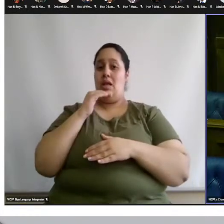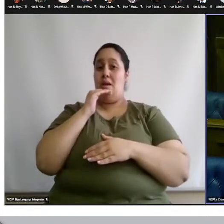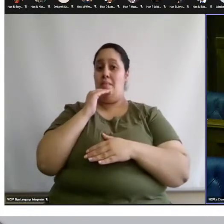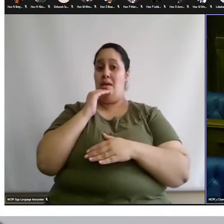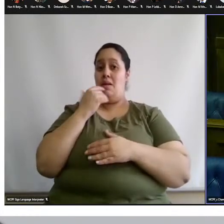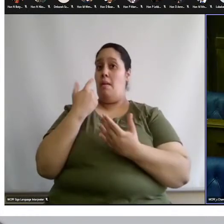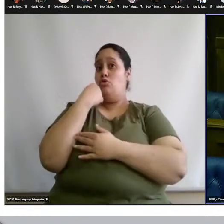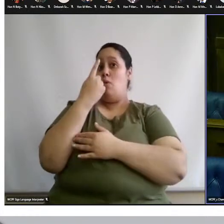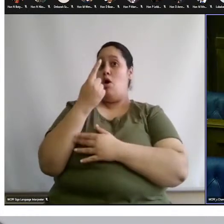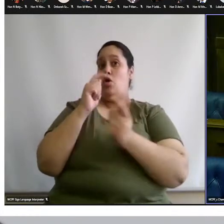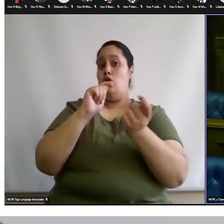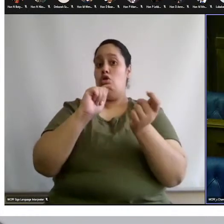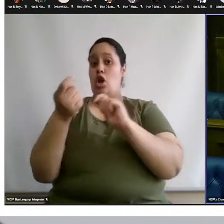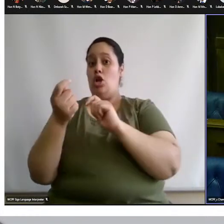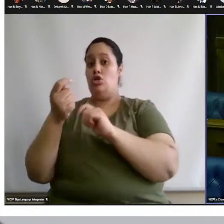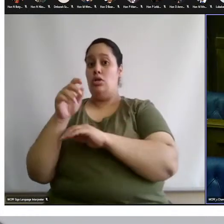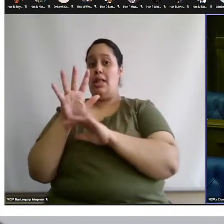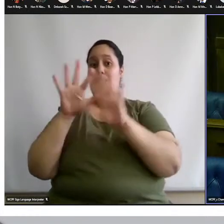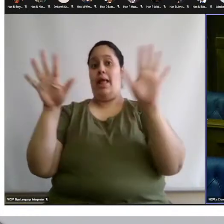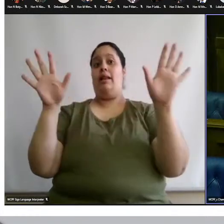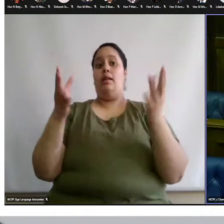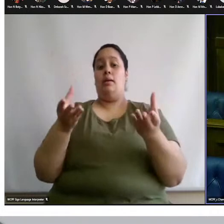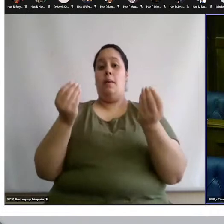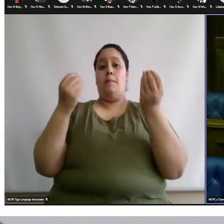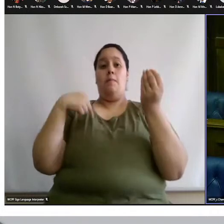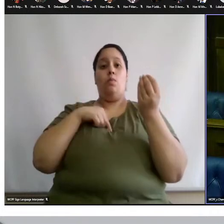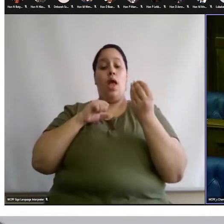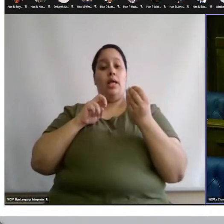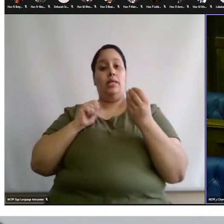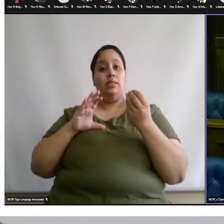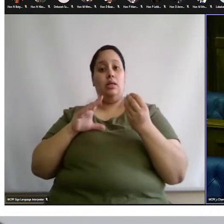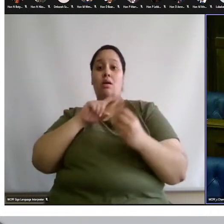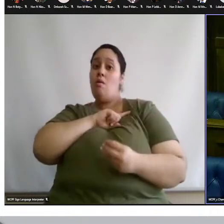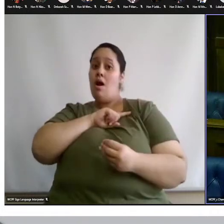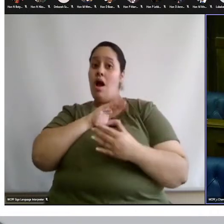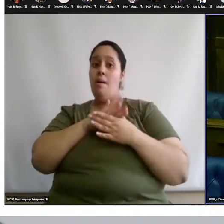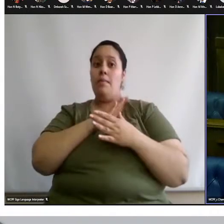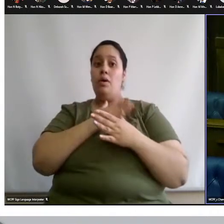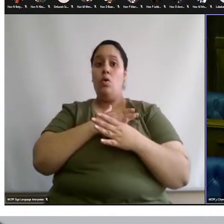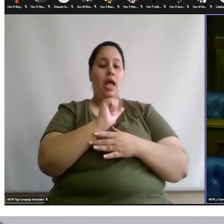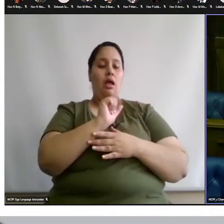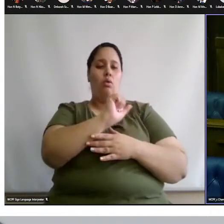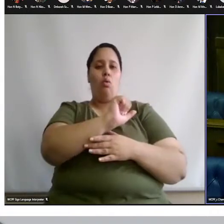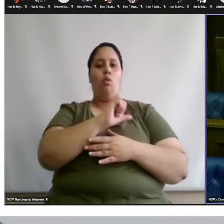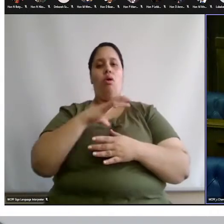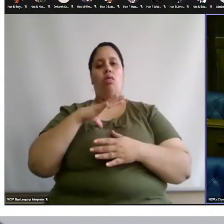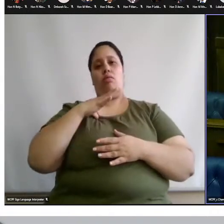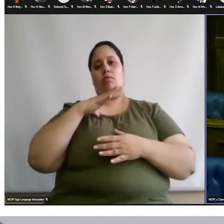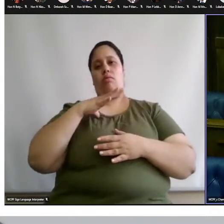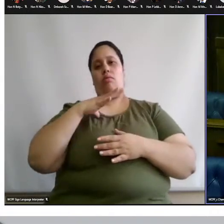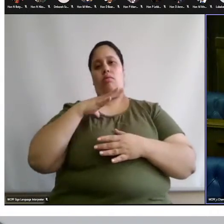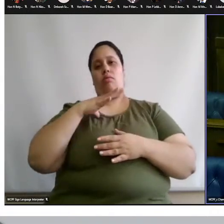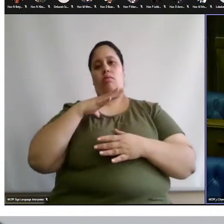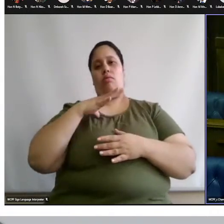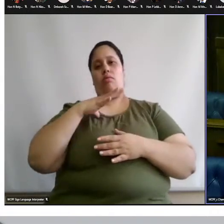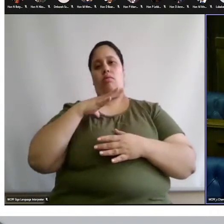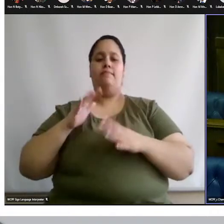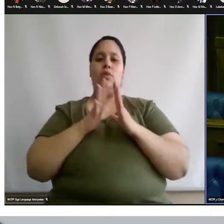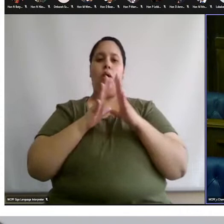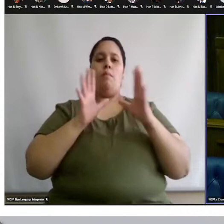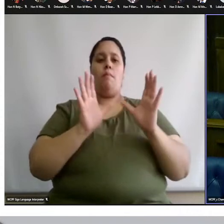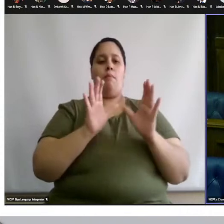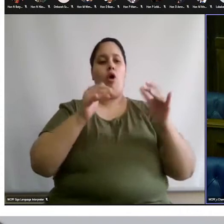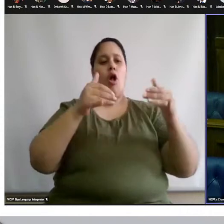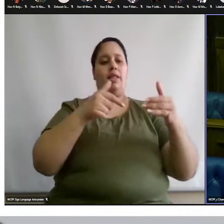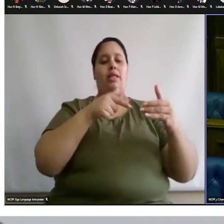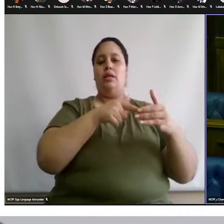tomorrow. Why is this? This is because the DA is an elitist party that doesn't care about service delivery